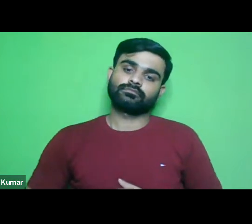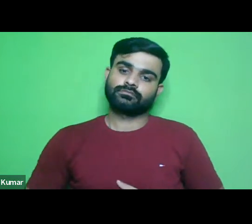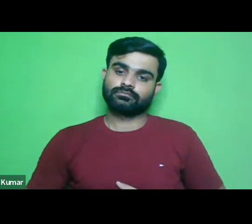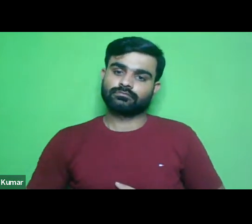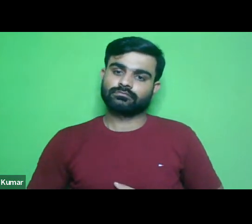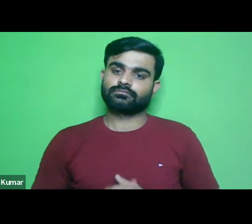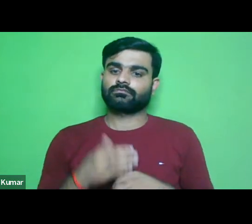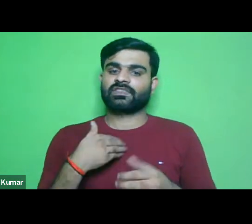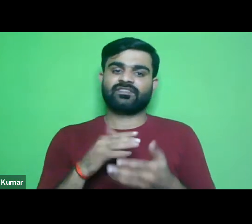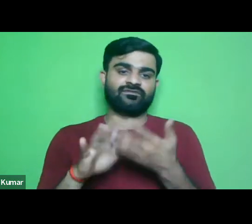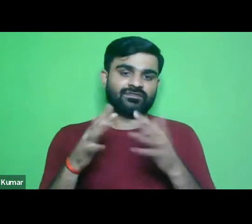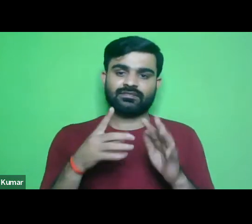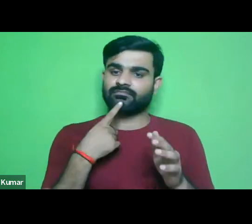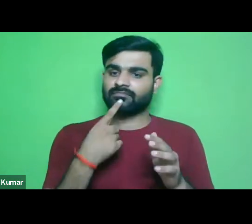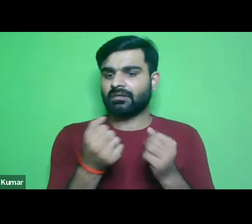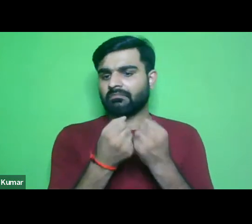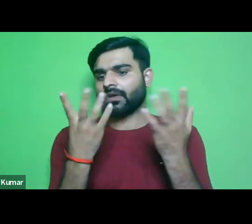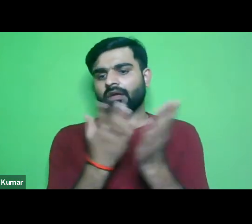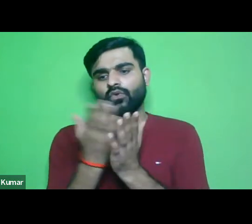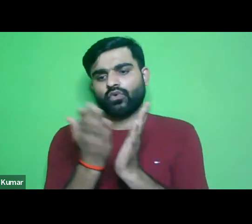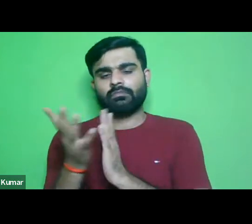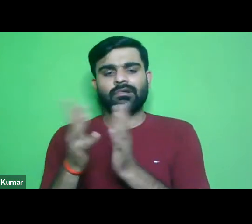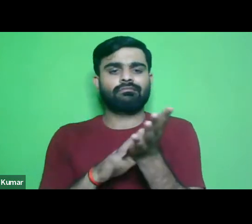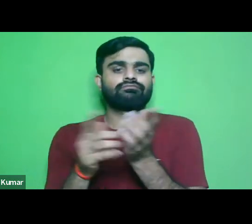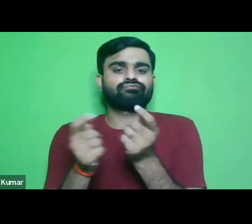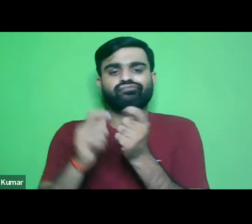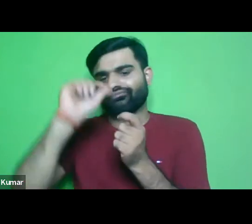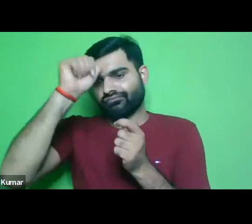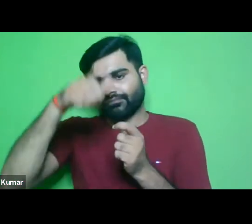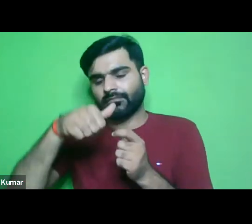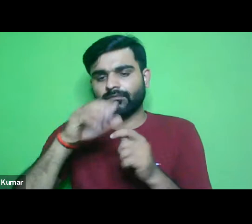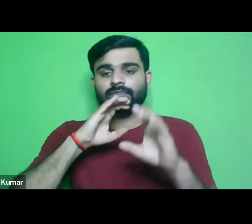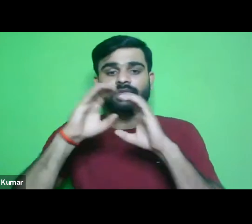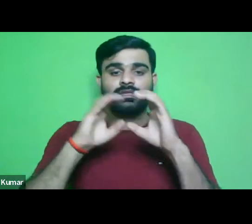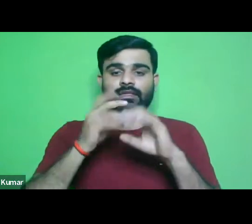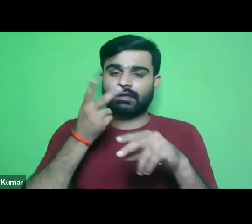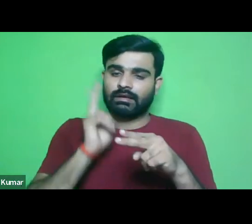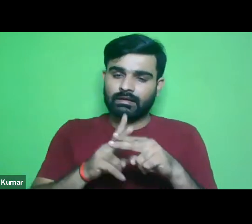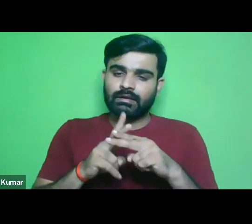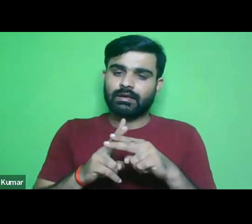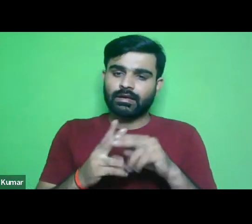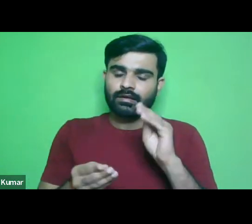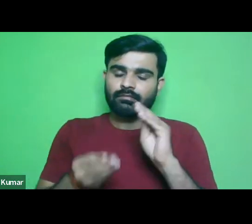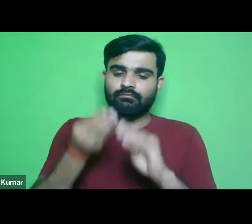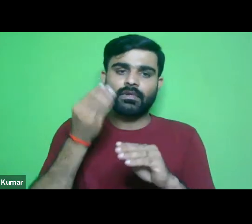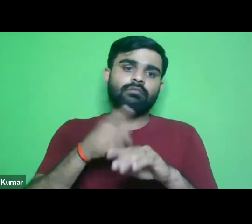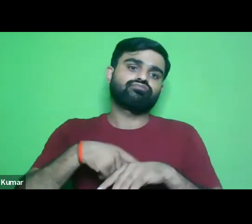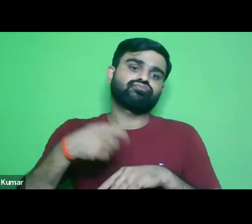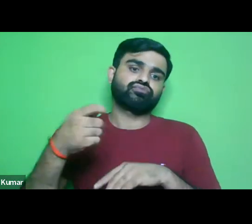And with that, I think, and there are ways in which that can be incorporated in India, though I think that the conversation is still actually pretty nascent.